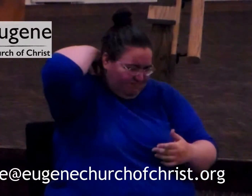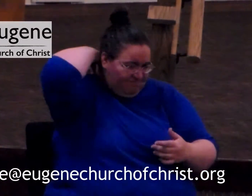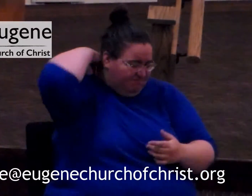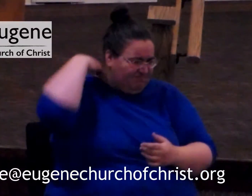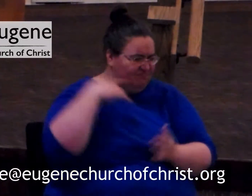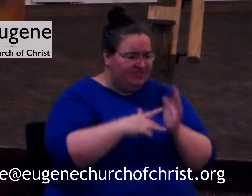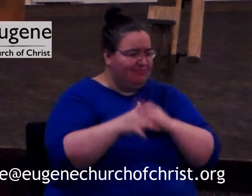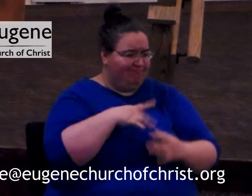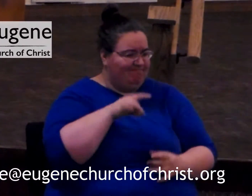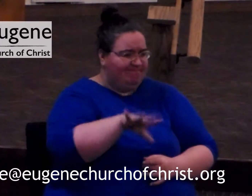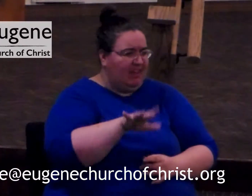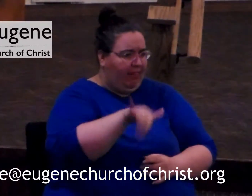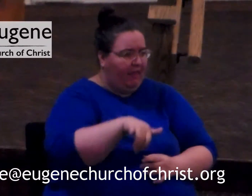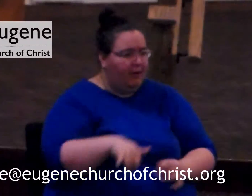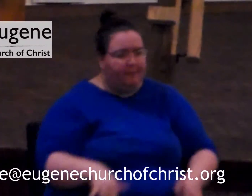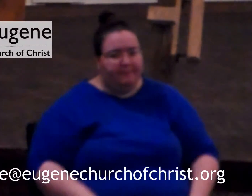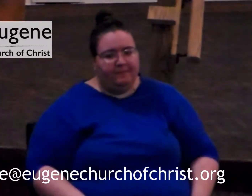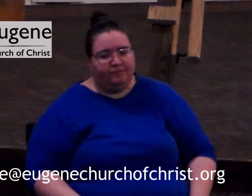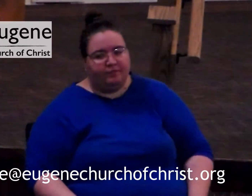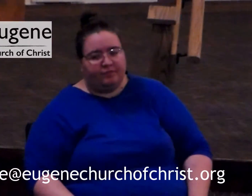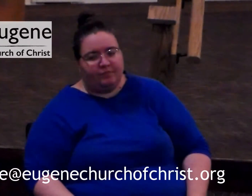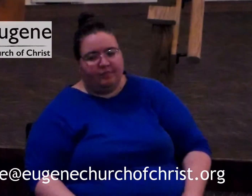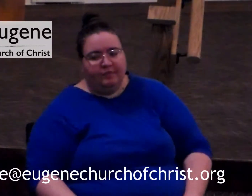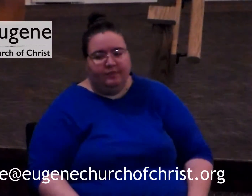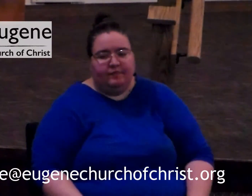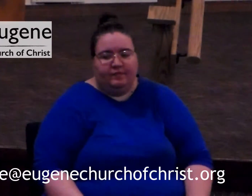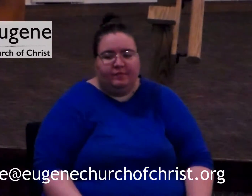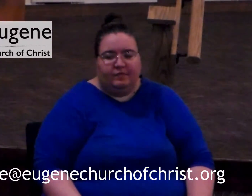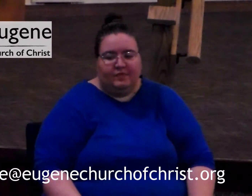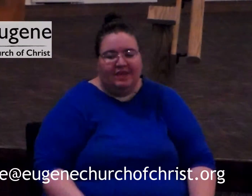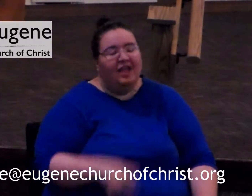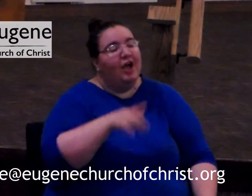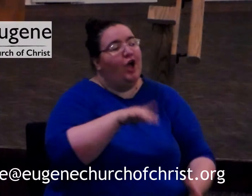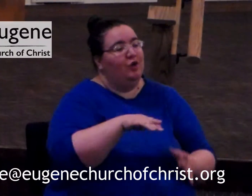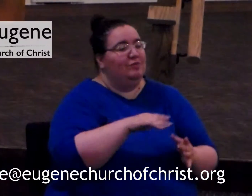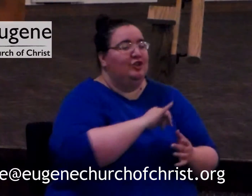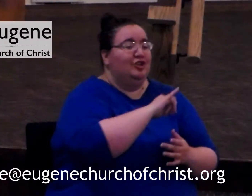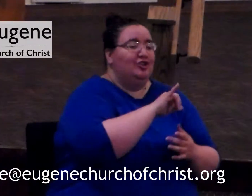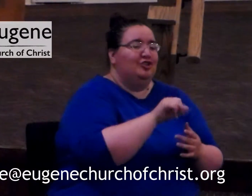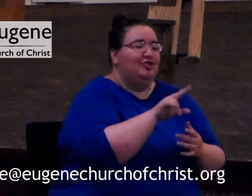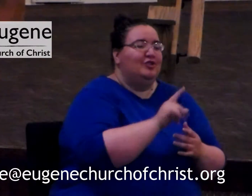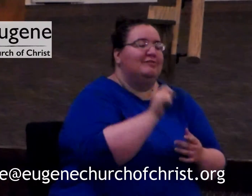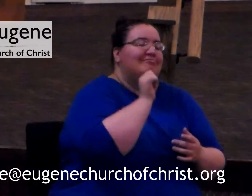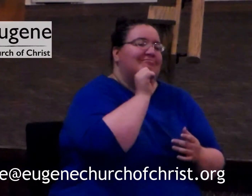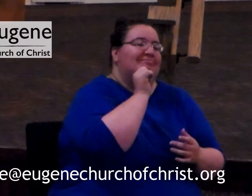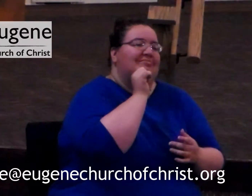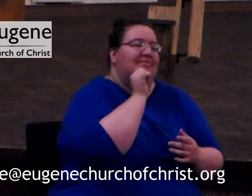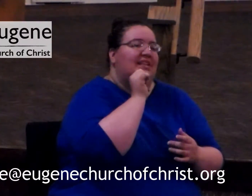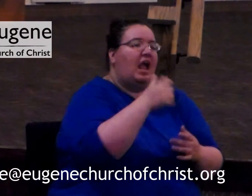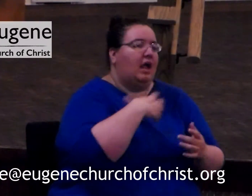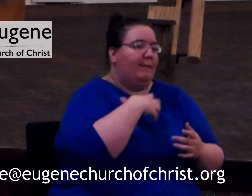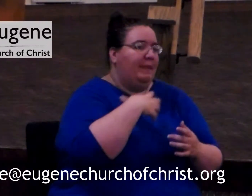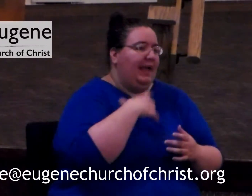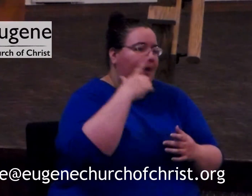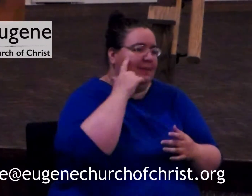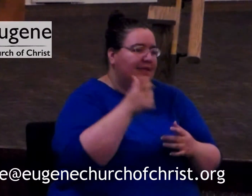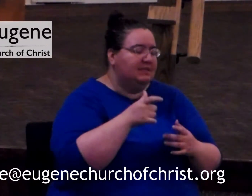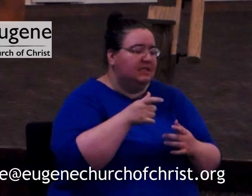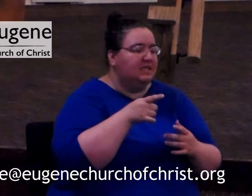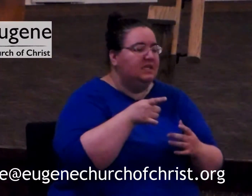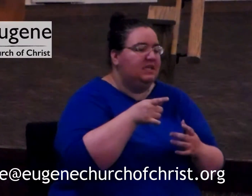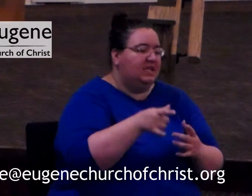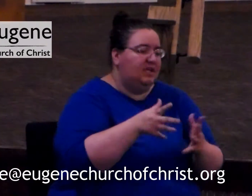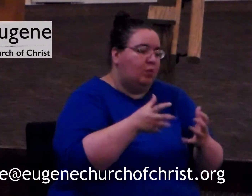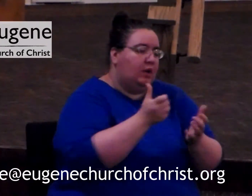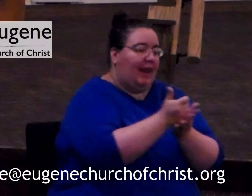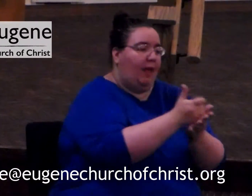And so he says, before we get to that, Judas didn't say this because he cared about the poor, but because he was a thief. As a keeper of